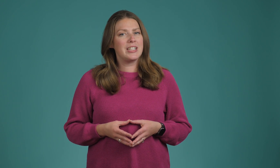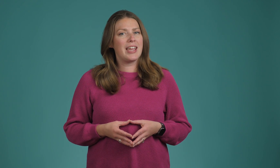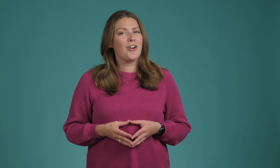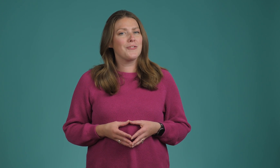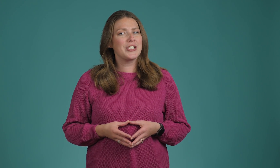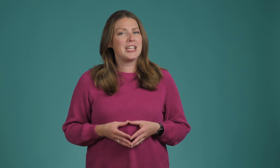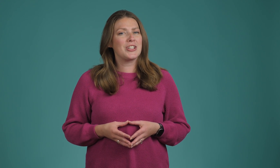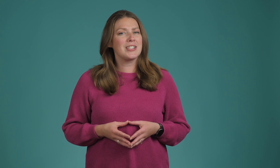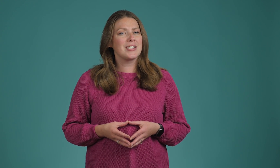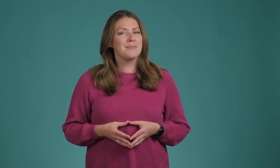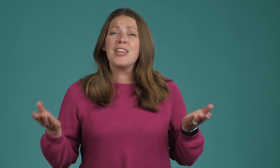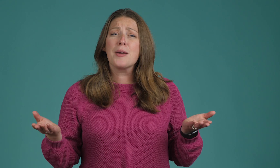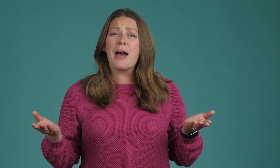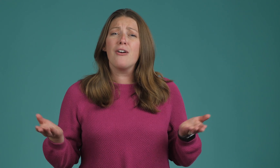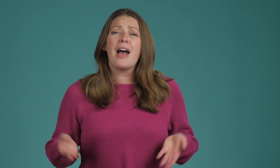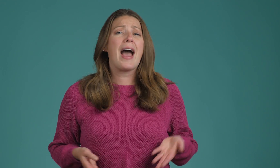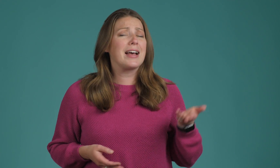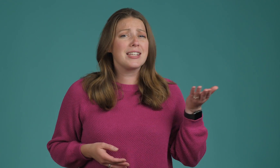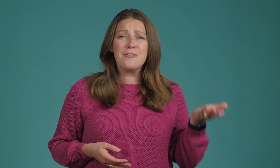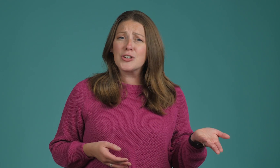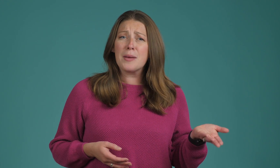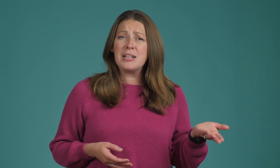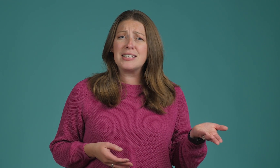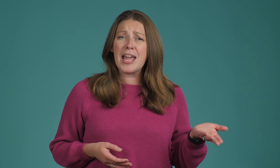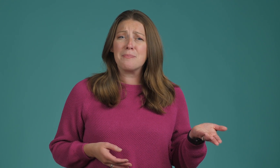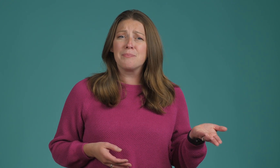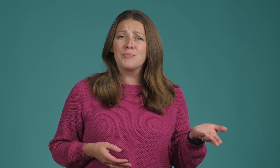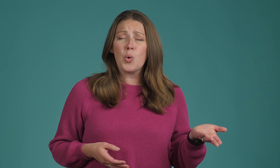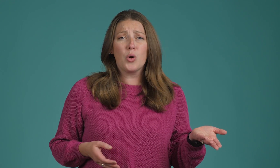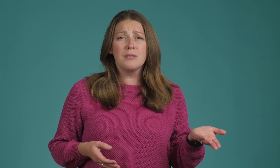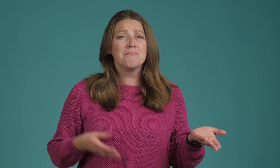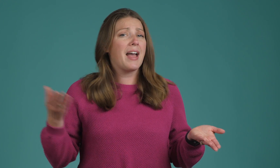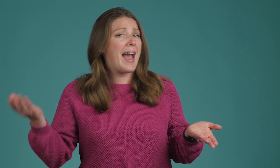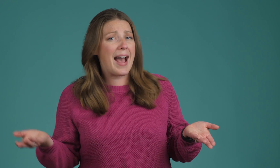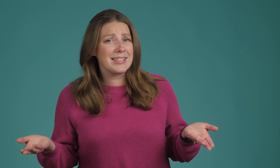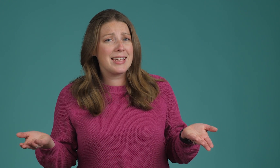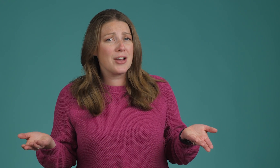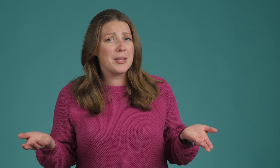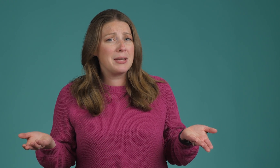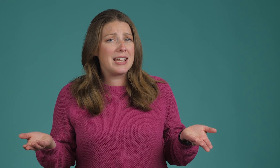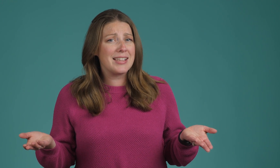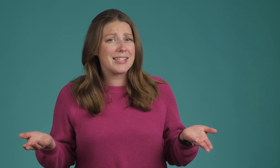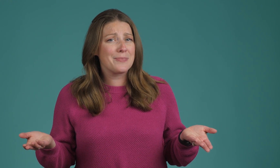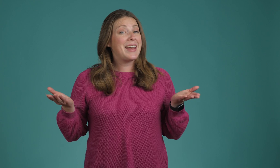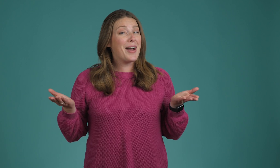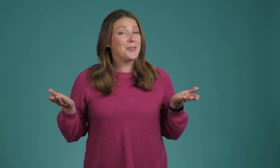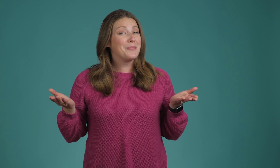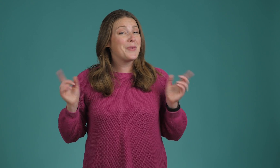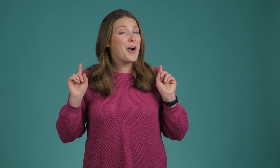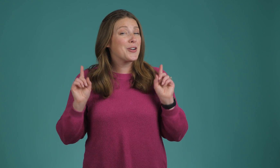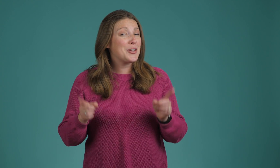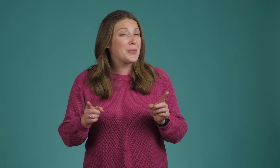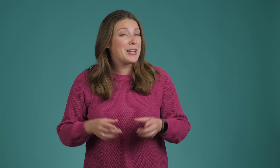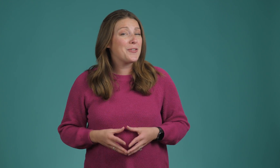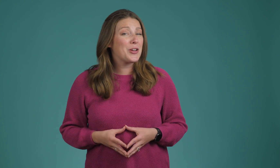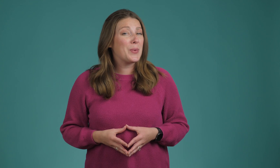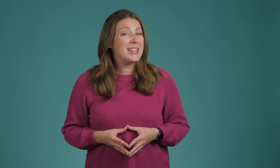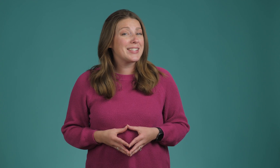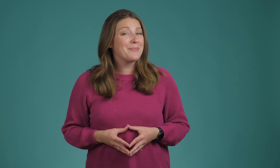everyday conversations. Think about asking for somebody's name or asking how somebody is. Now, are you ready for the quiz?